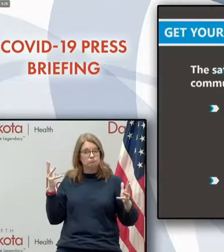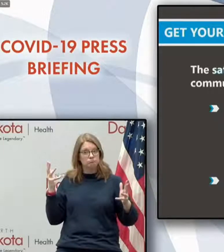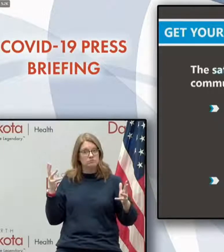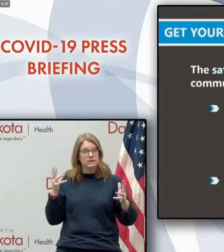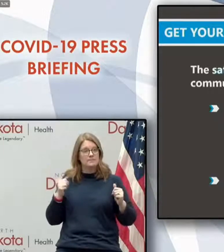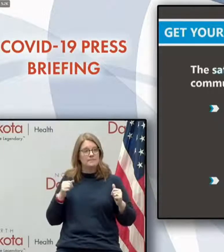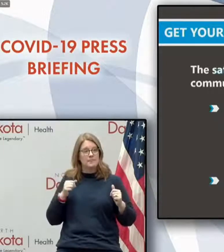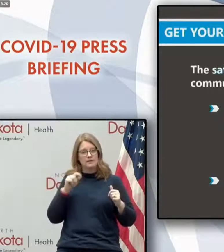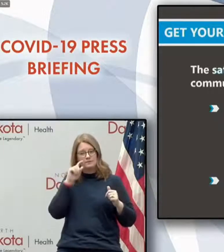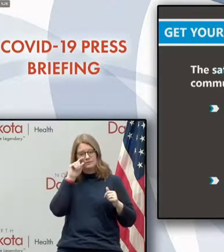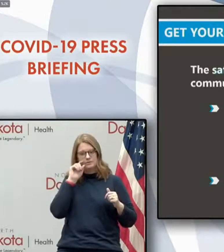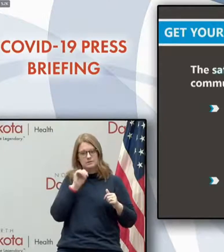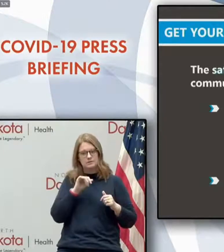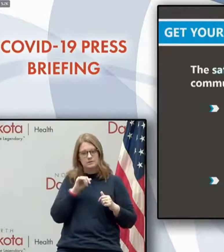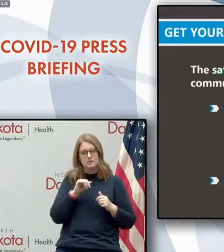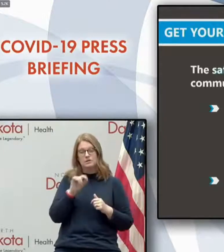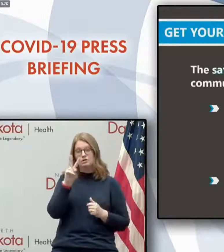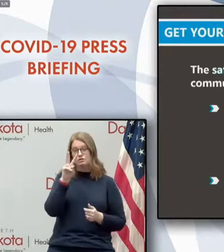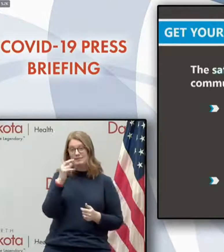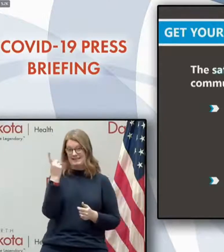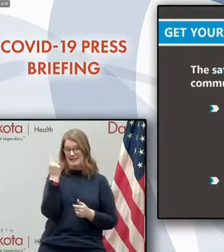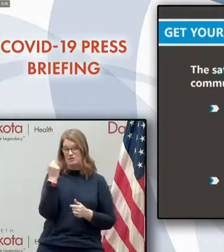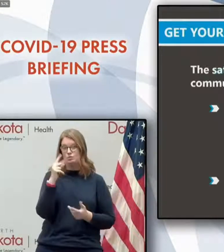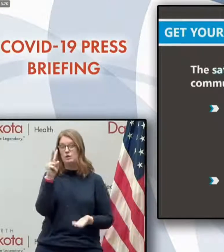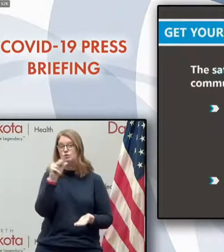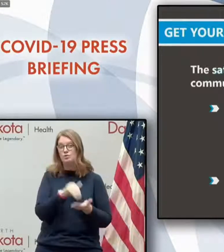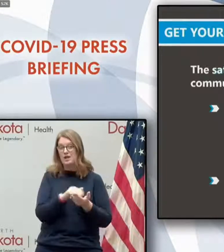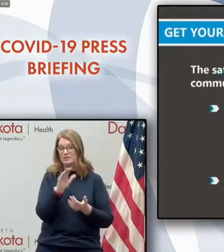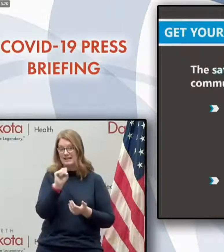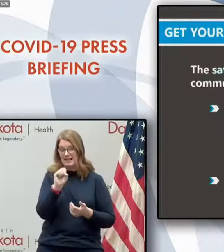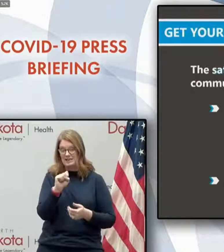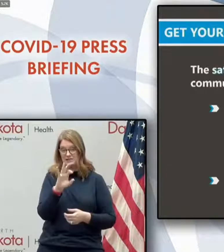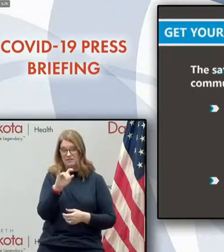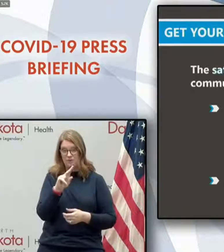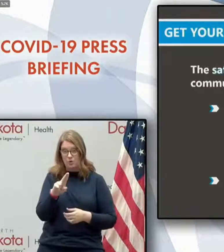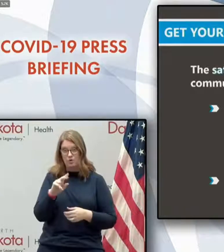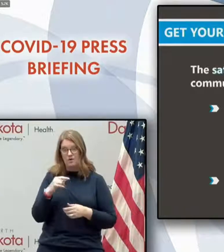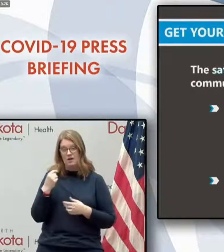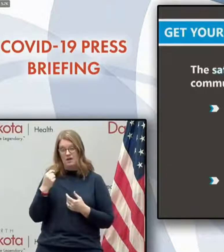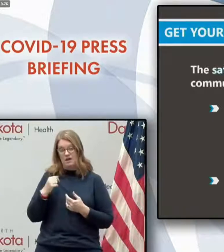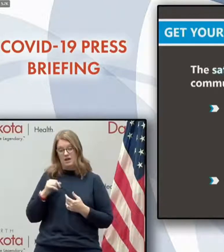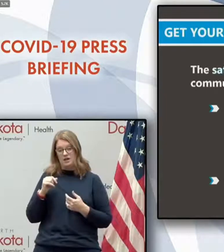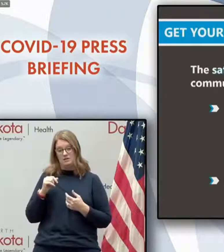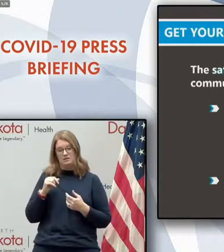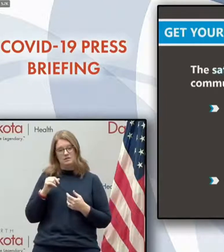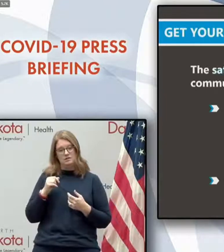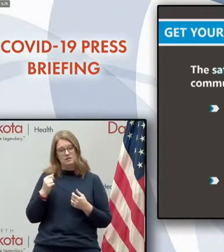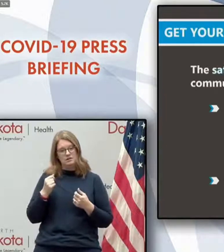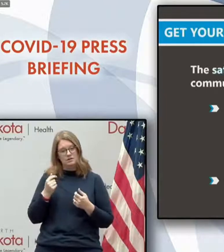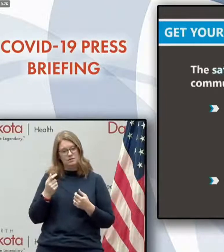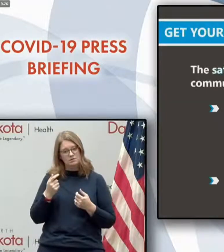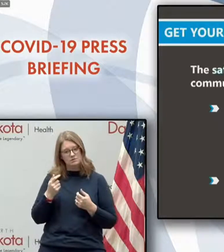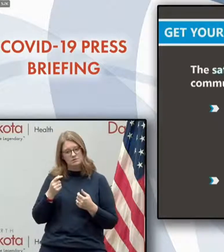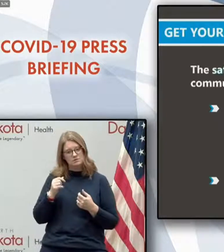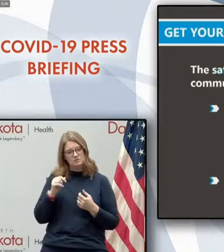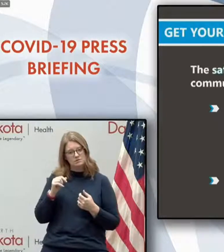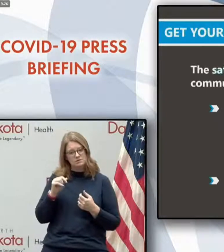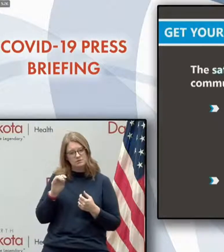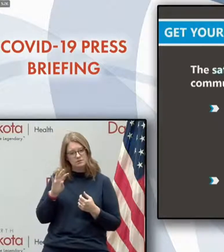have 2,000 cases of flu last year, resulting in 426 deaths. And again,